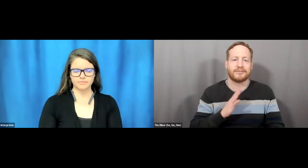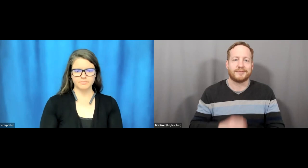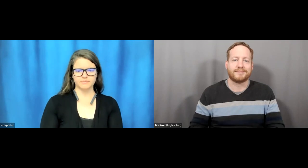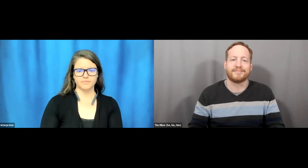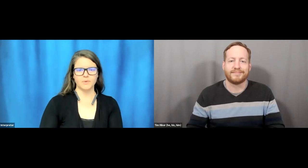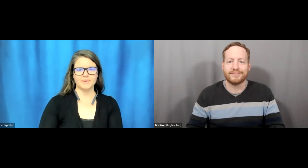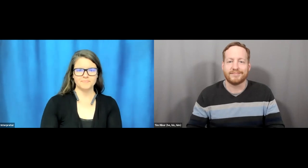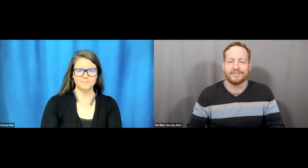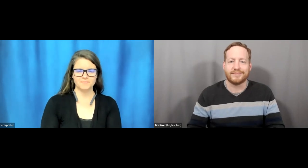Okay.